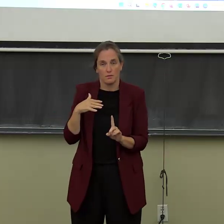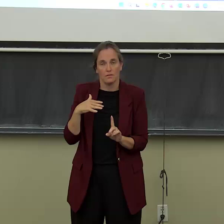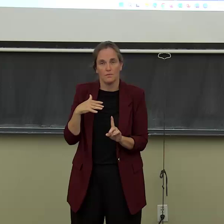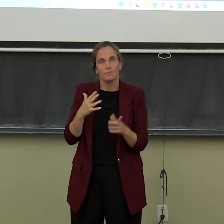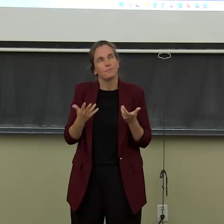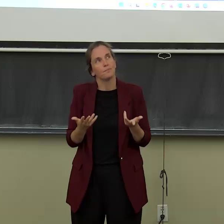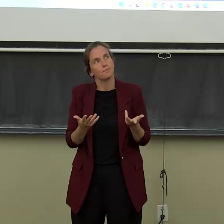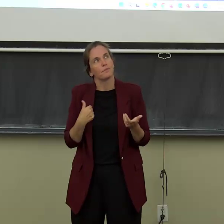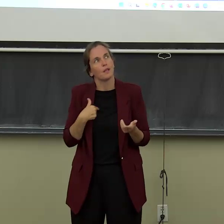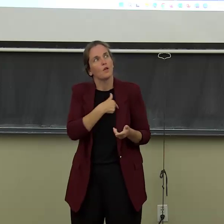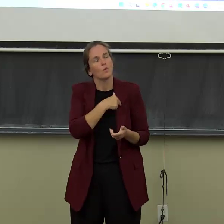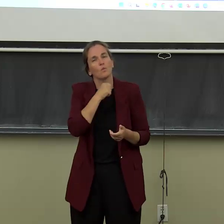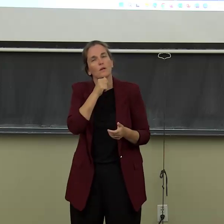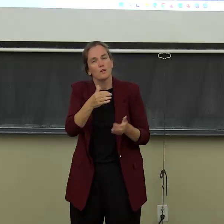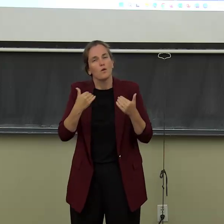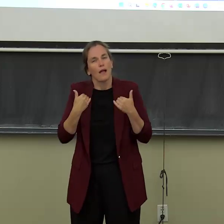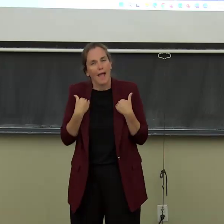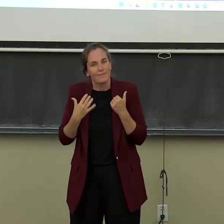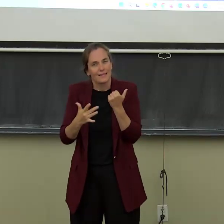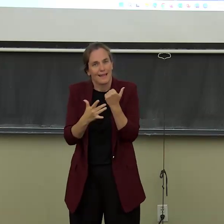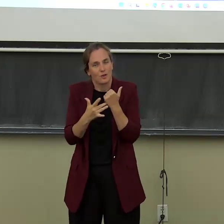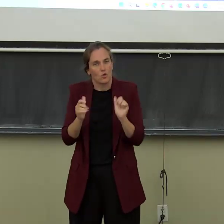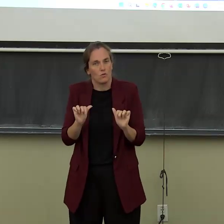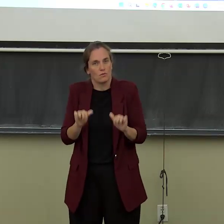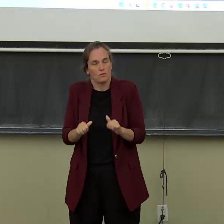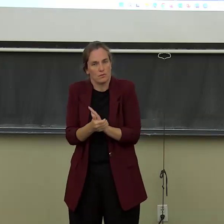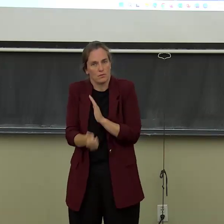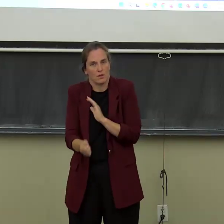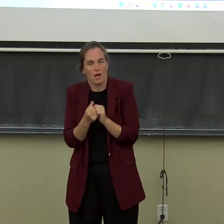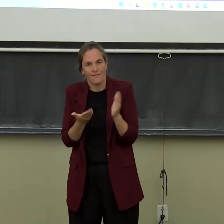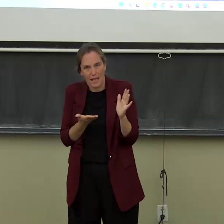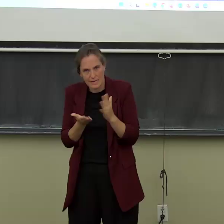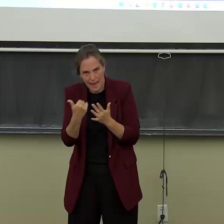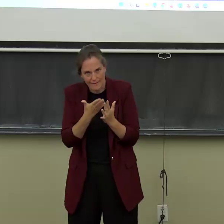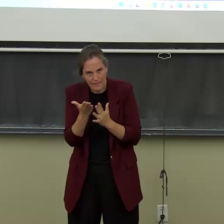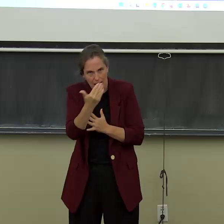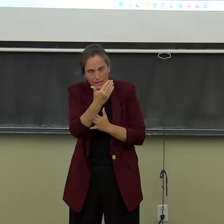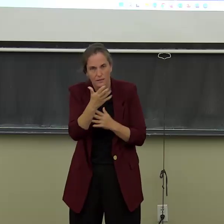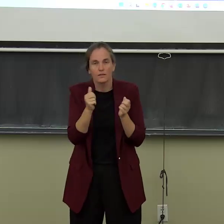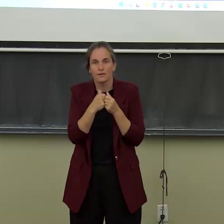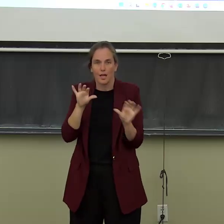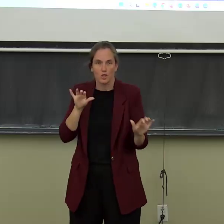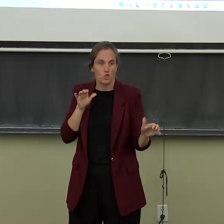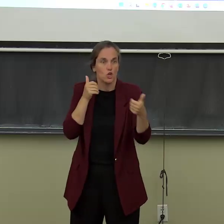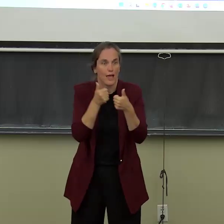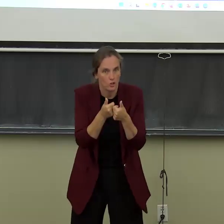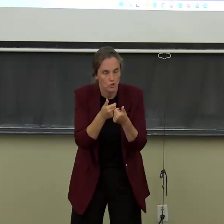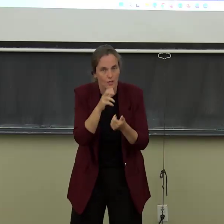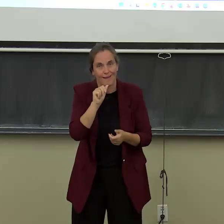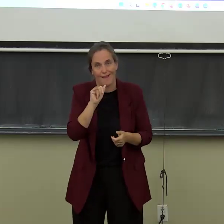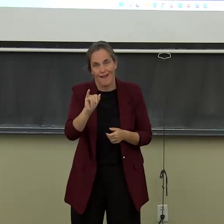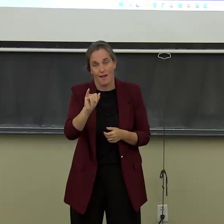don't hold the technical capacity of navigating, challenging AI because